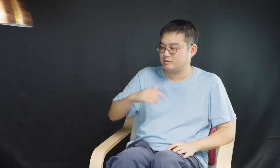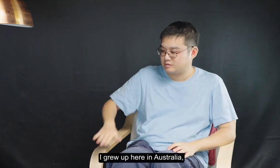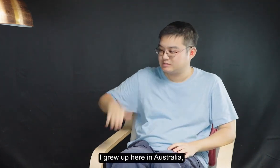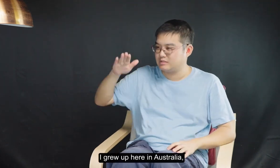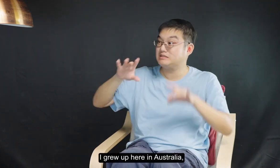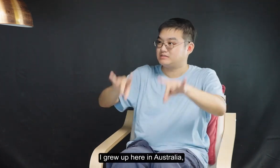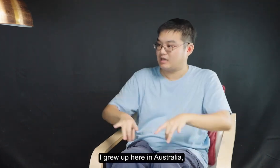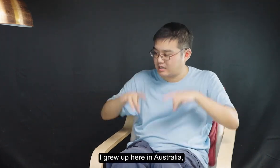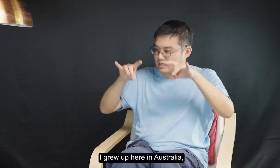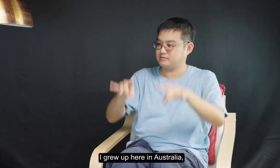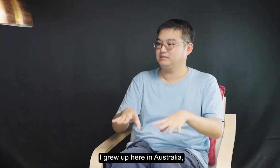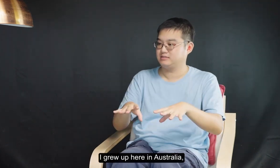I grew up here in Australia,